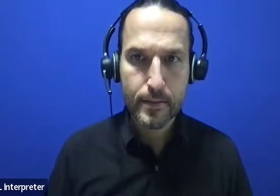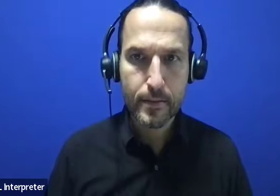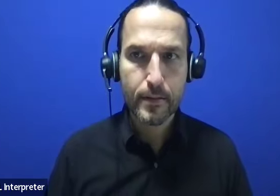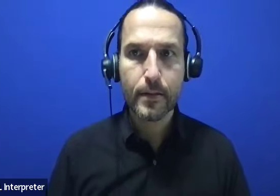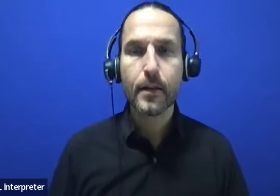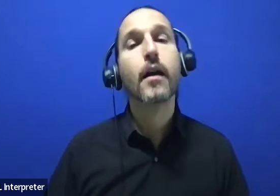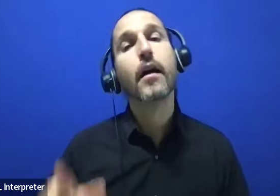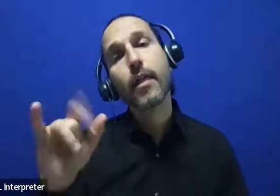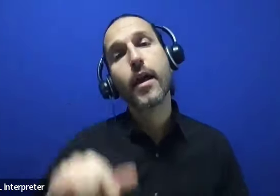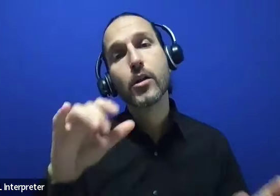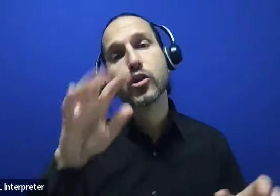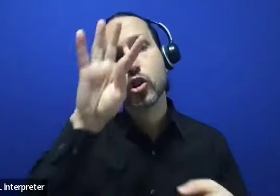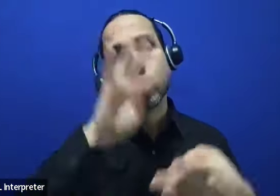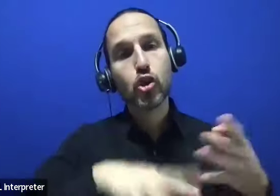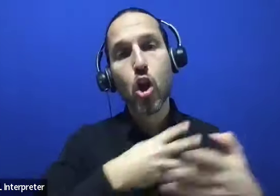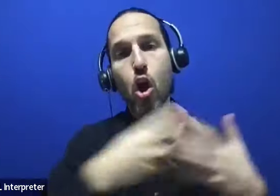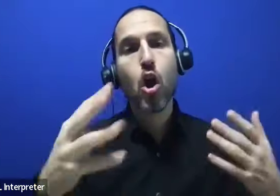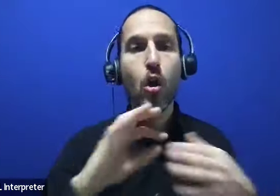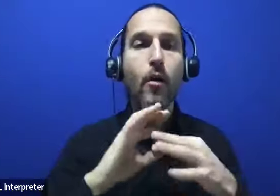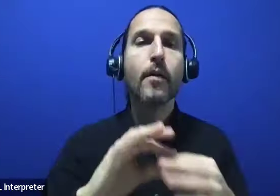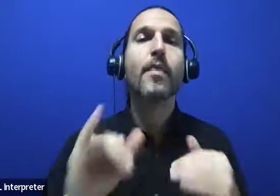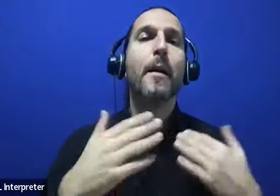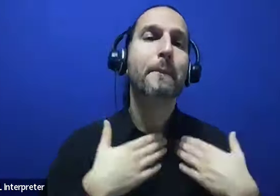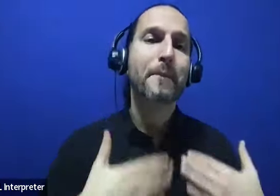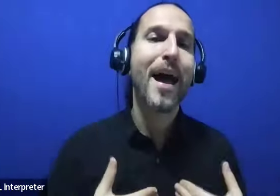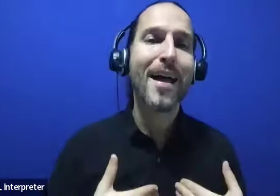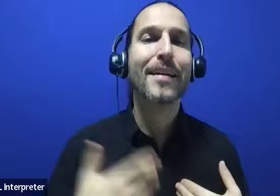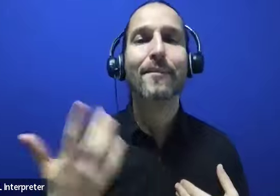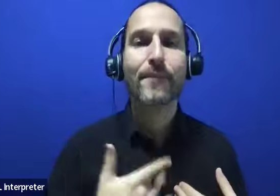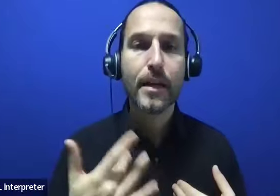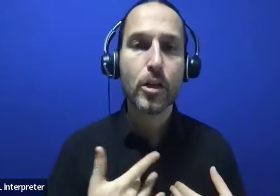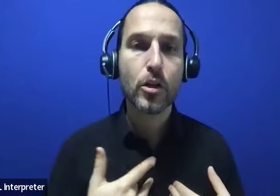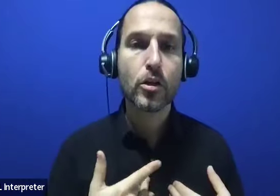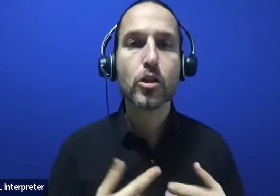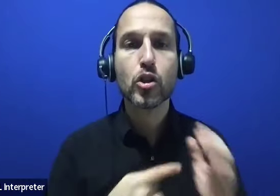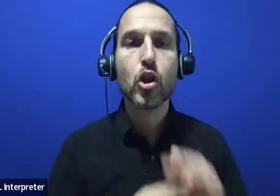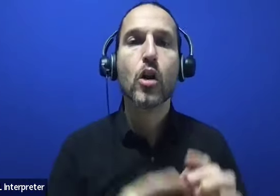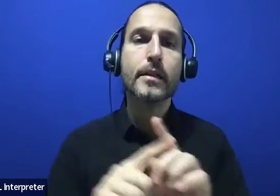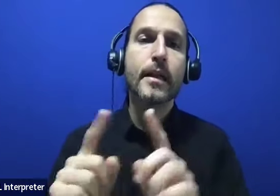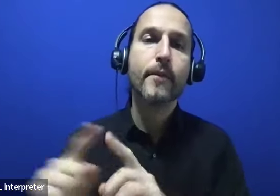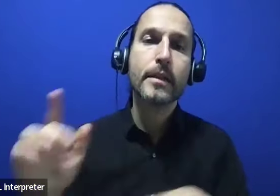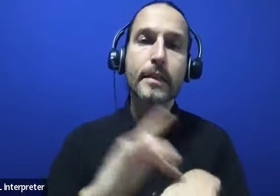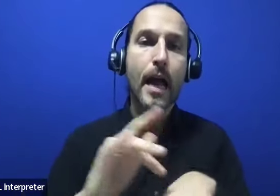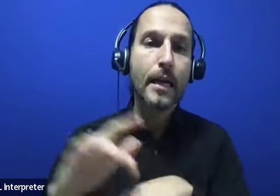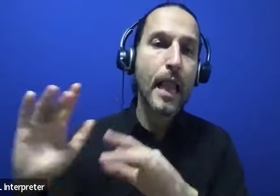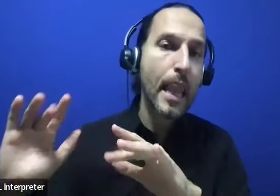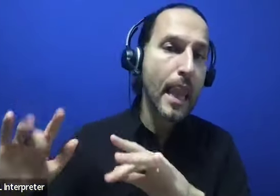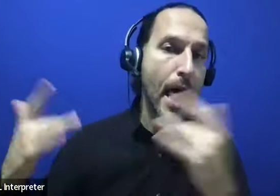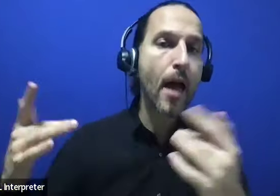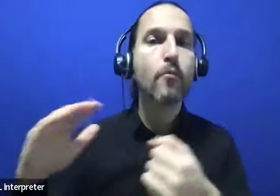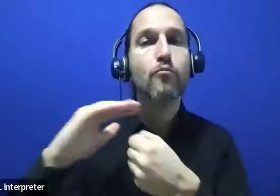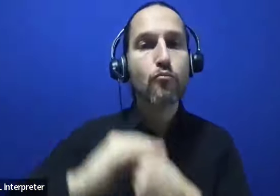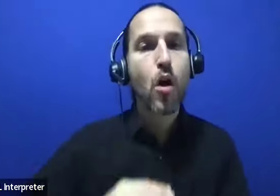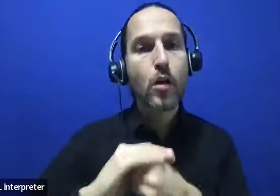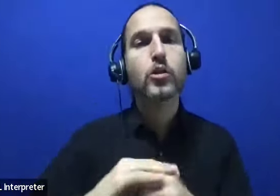And the chart shows, tactile touch has with bodily sensations, discriminative touch. It's a light touch, it's a pressure,